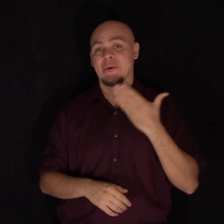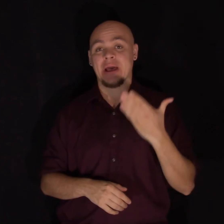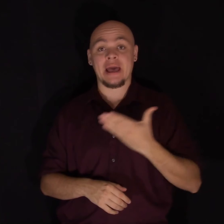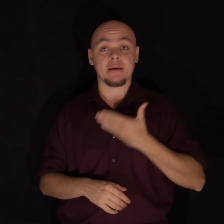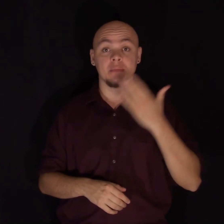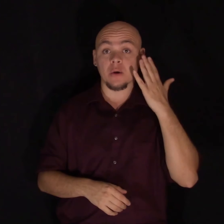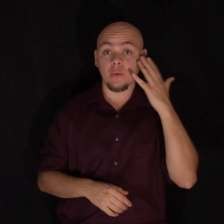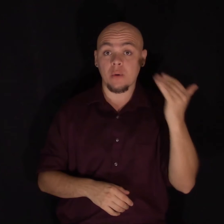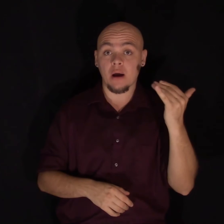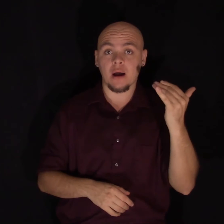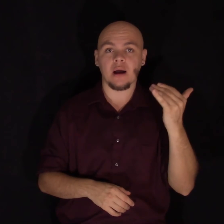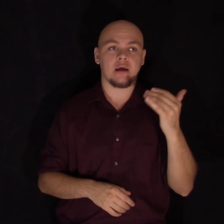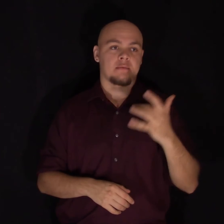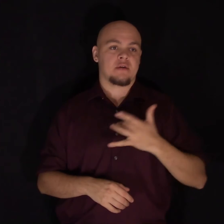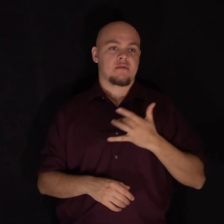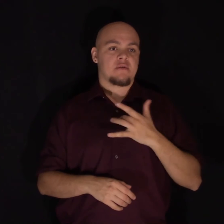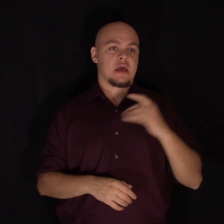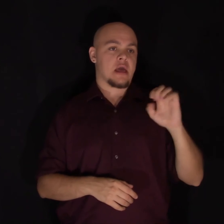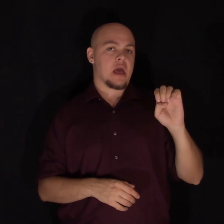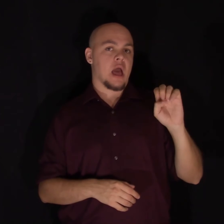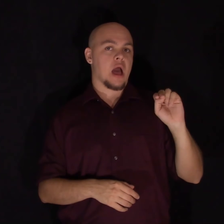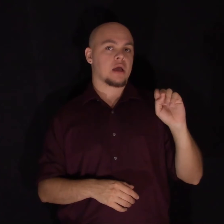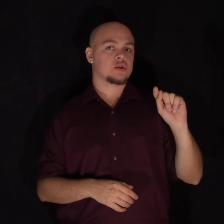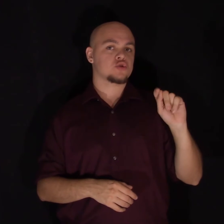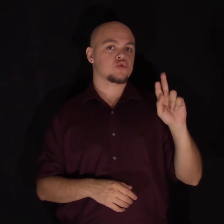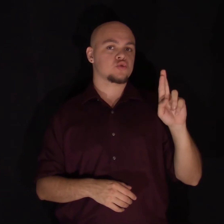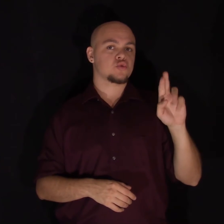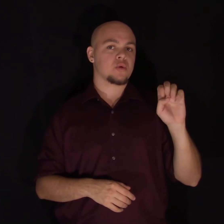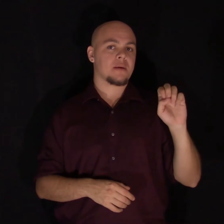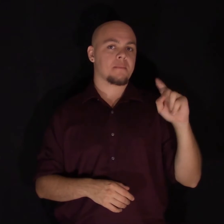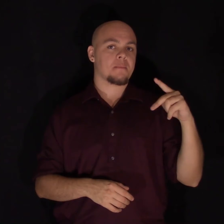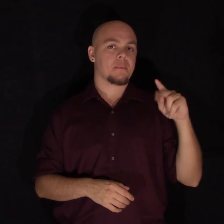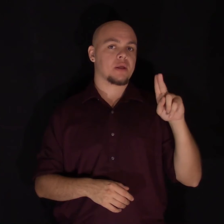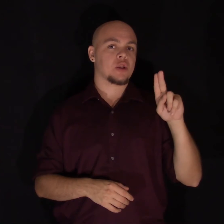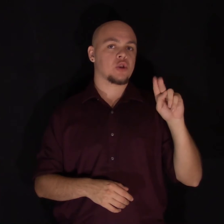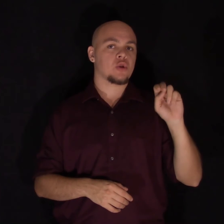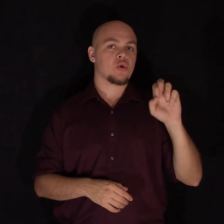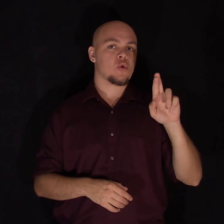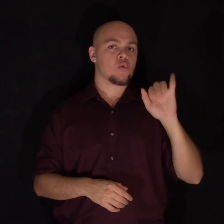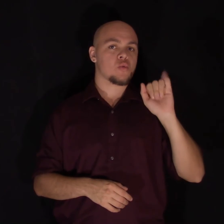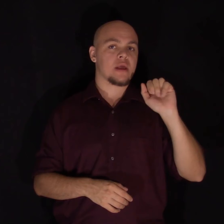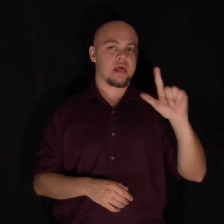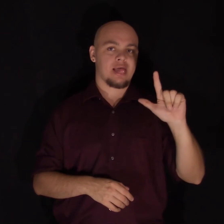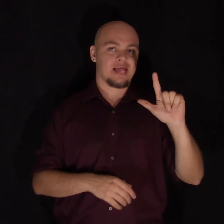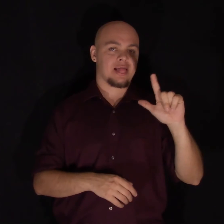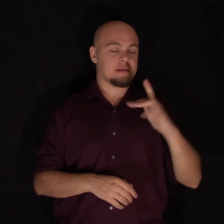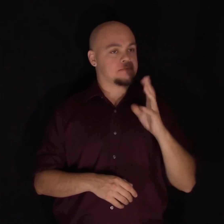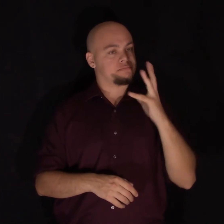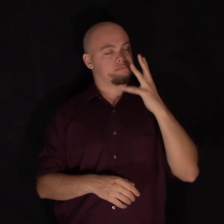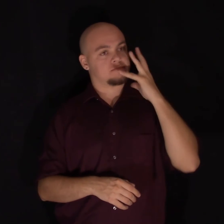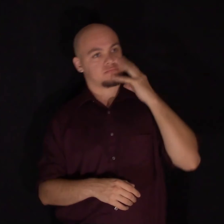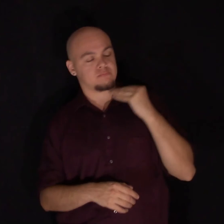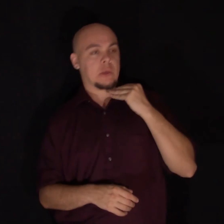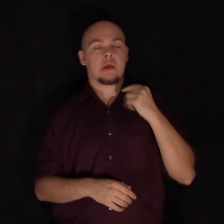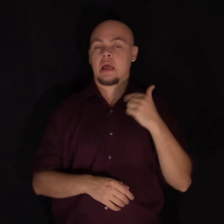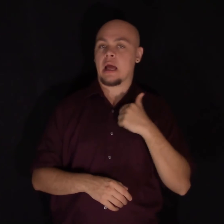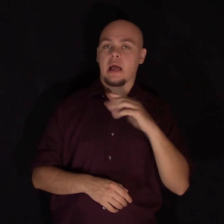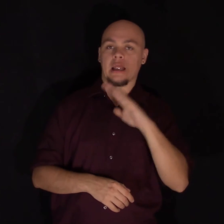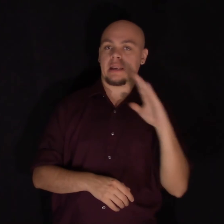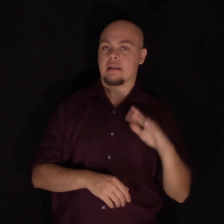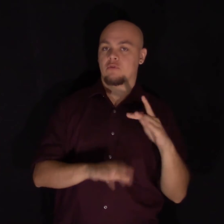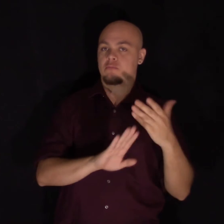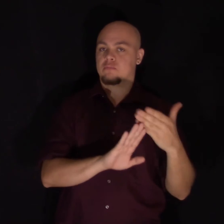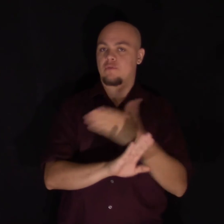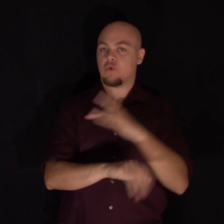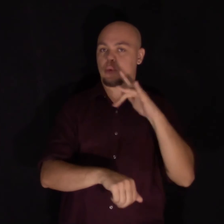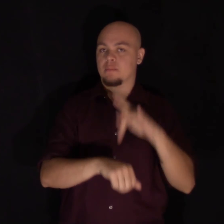it planted an entrepreneurial seed I didn't know was there, and that bears fruit to this day. Now, as you know, an entire cottage